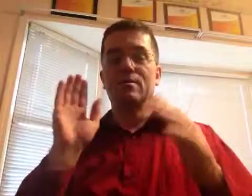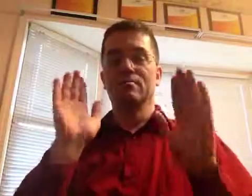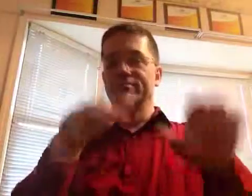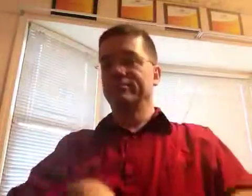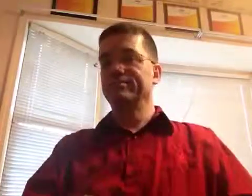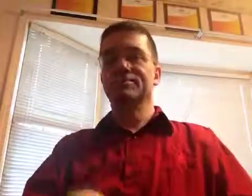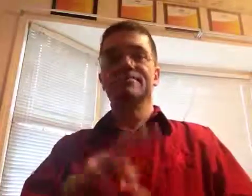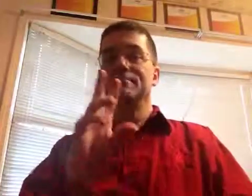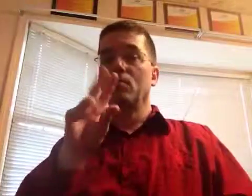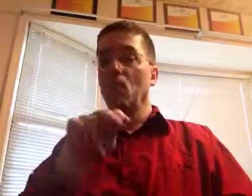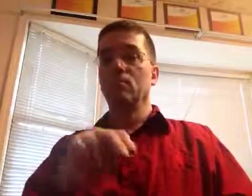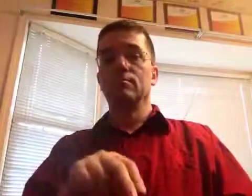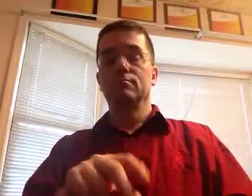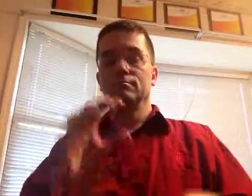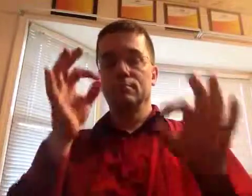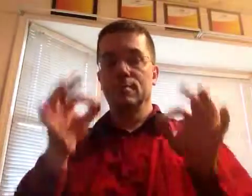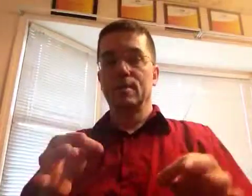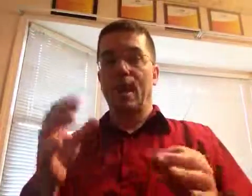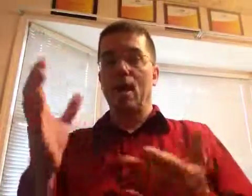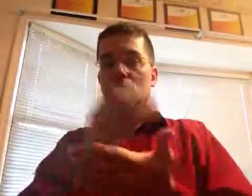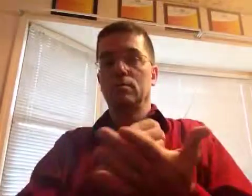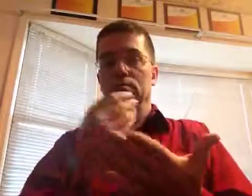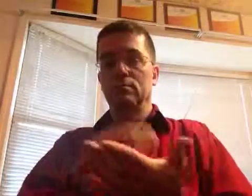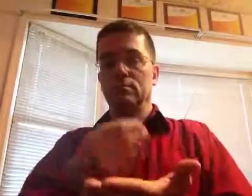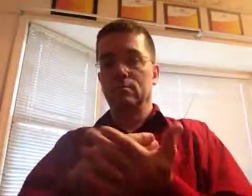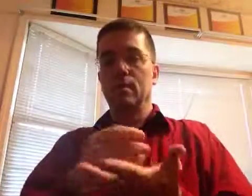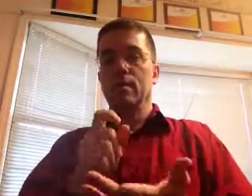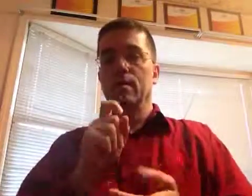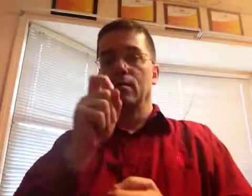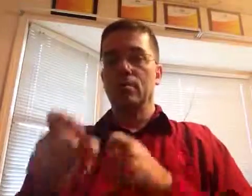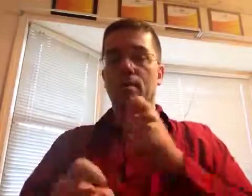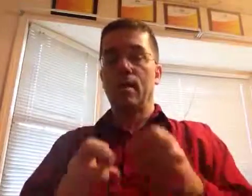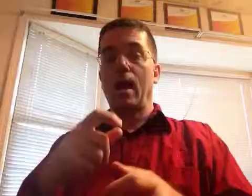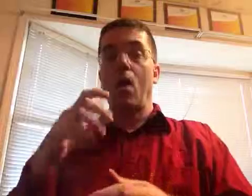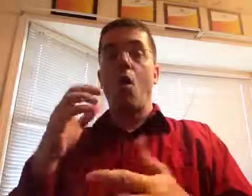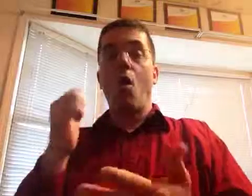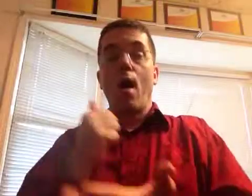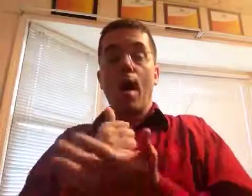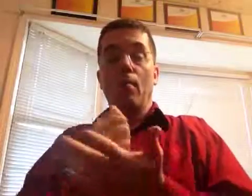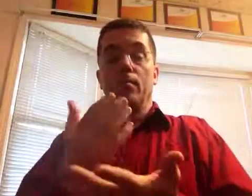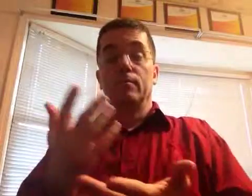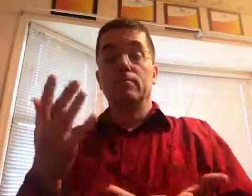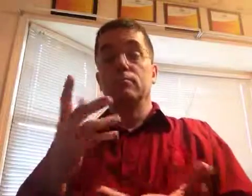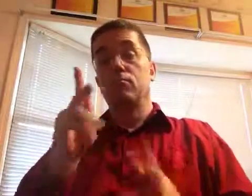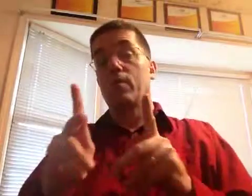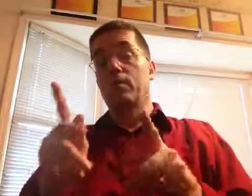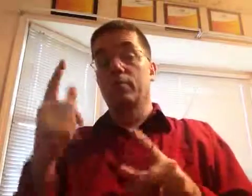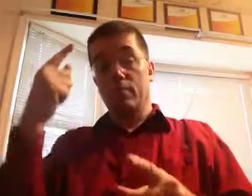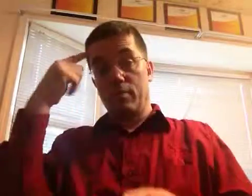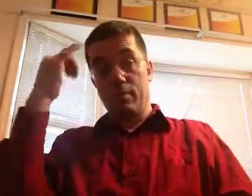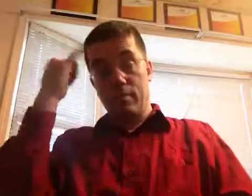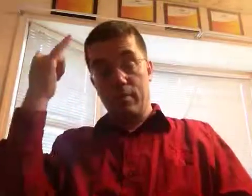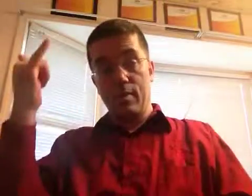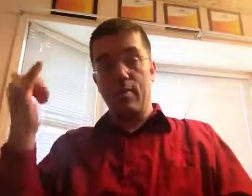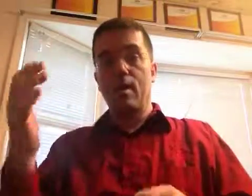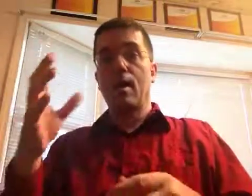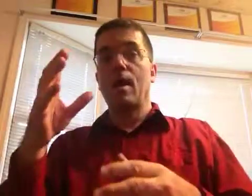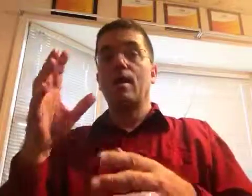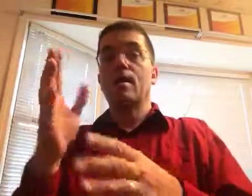no, I'm going to scrape together the money. I'm going to figure out some other way to get somebody to pay for it. I'm going to talk somebody into advancing it